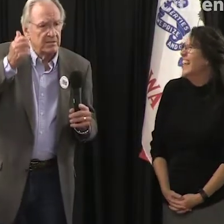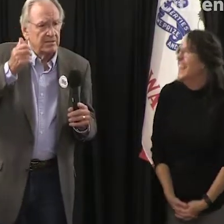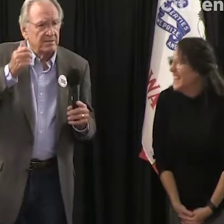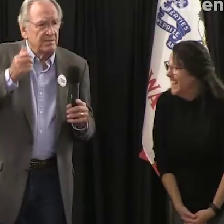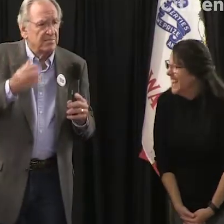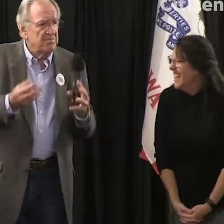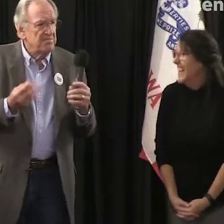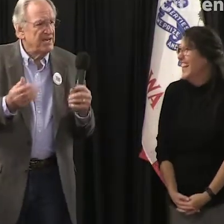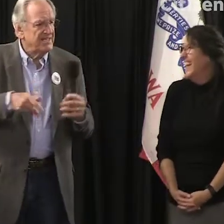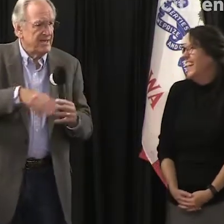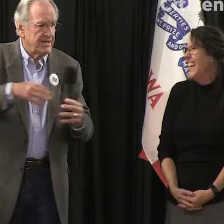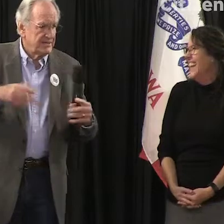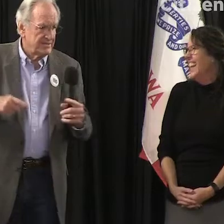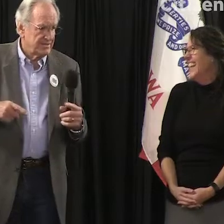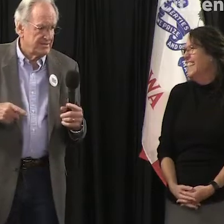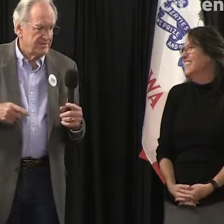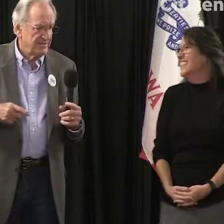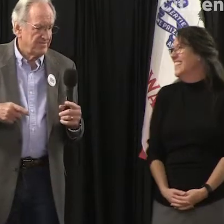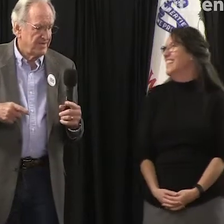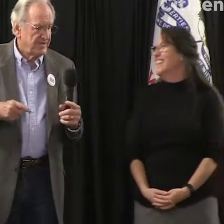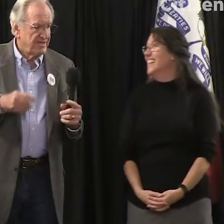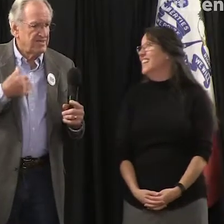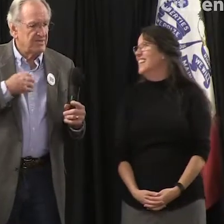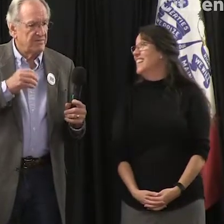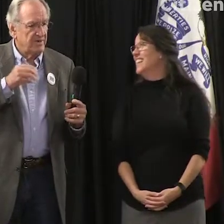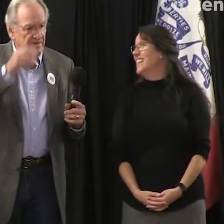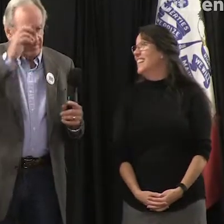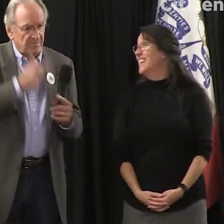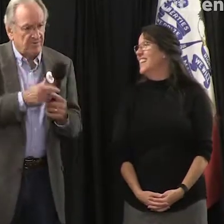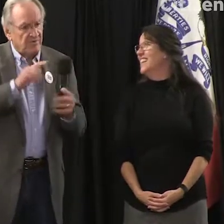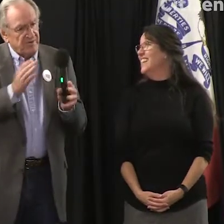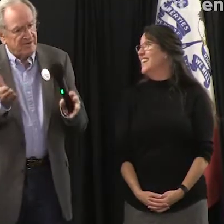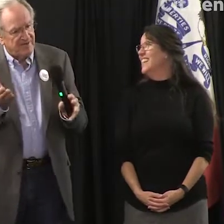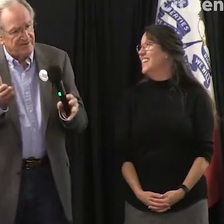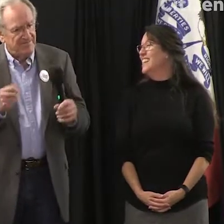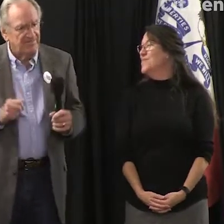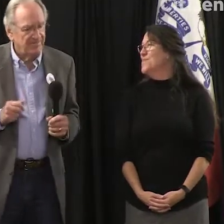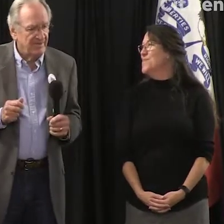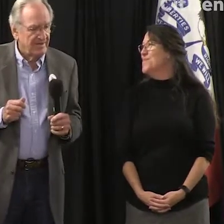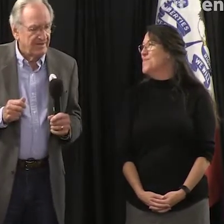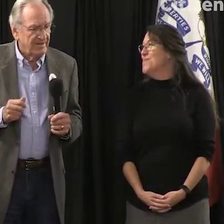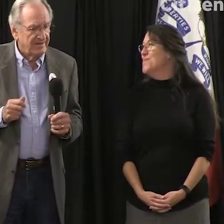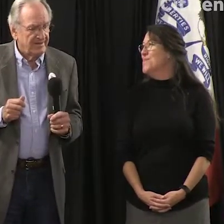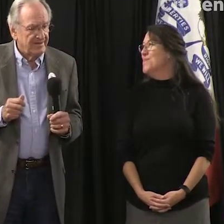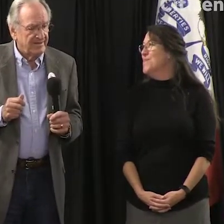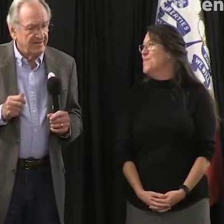forget many signs since my brother died.